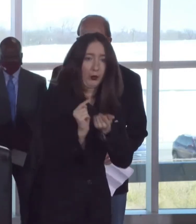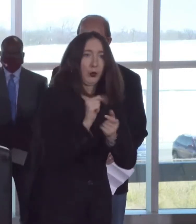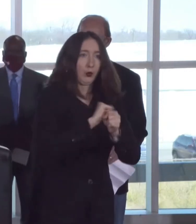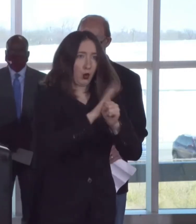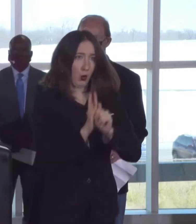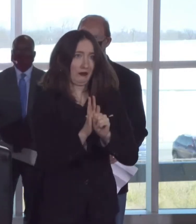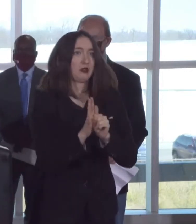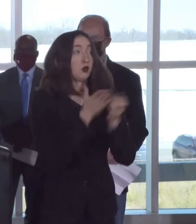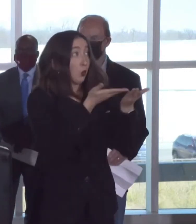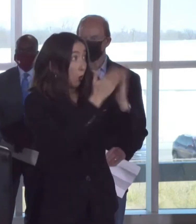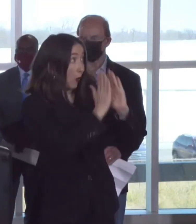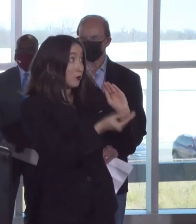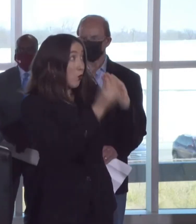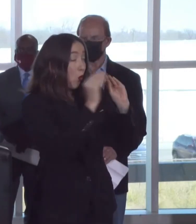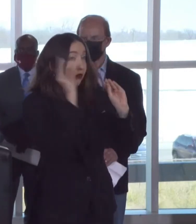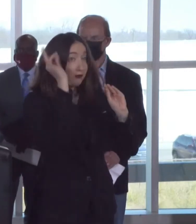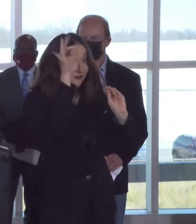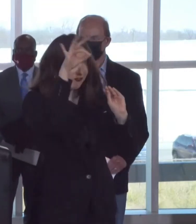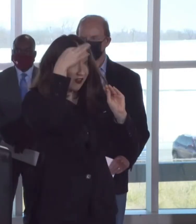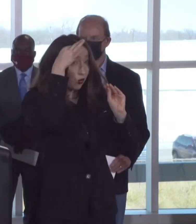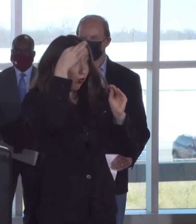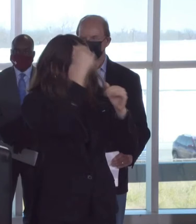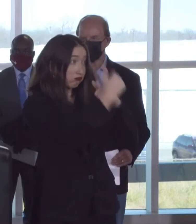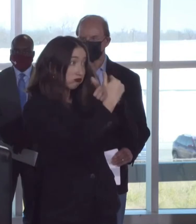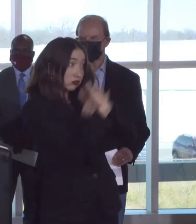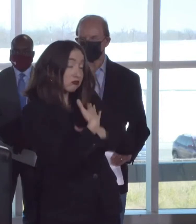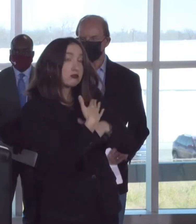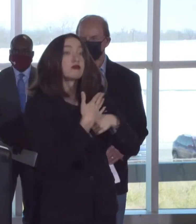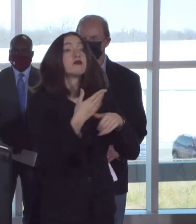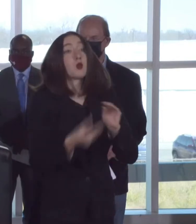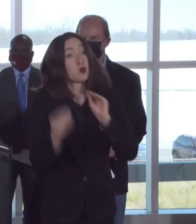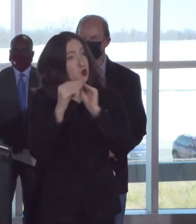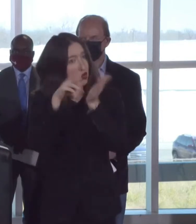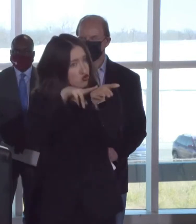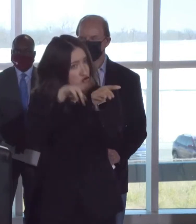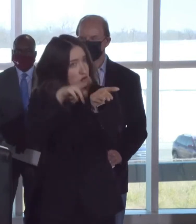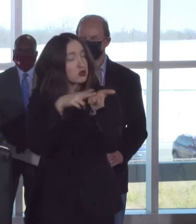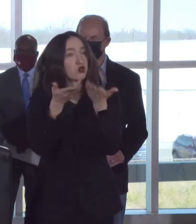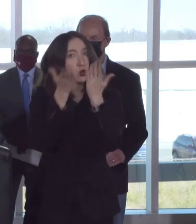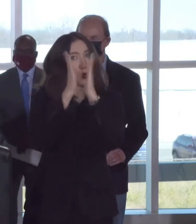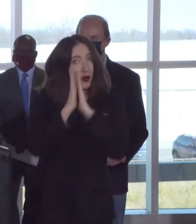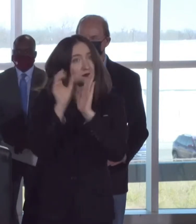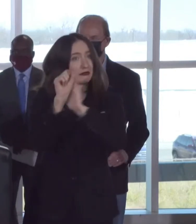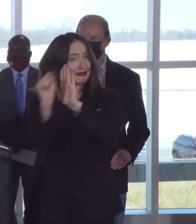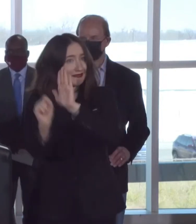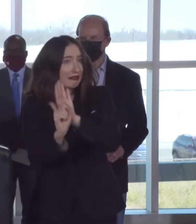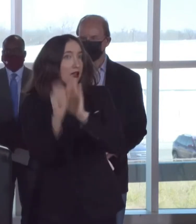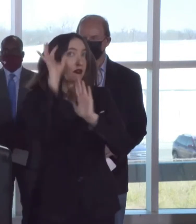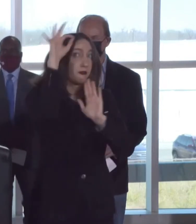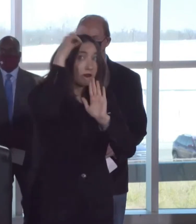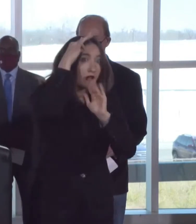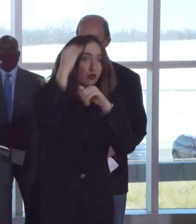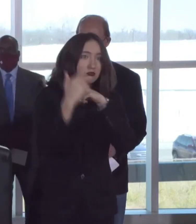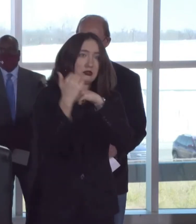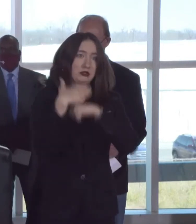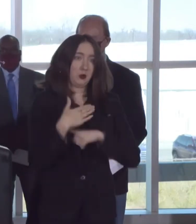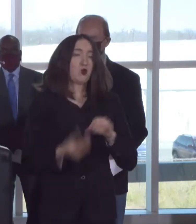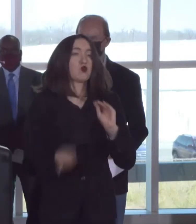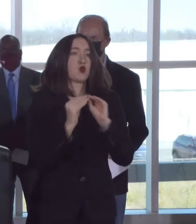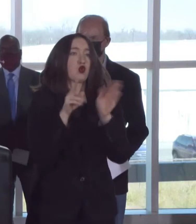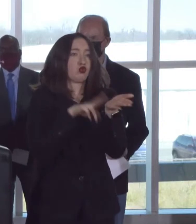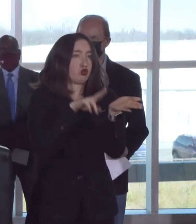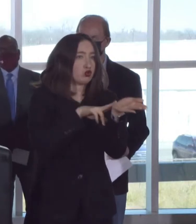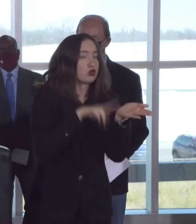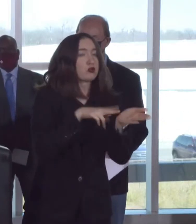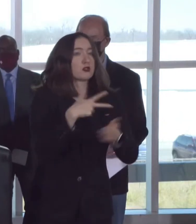more resources, such as additional nurses and testing sites from our state and federal partners. I just recently, in fact yesterday, was meeting